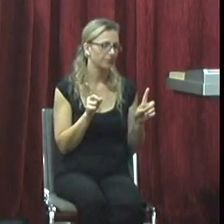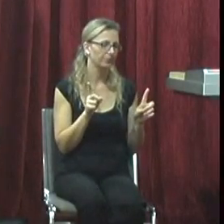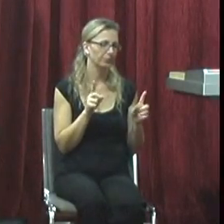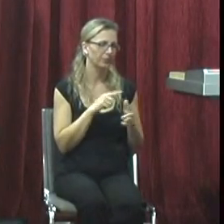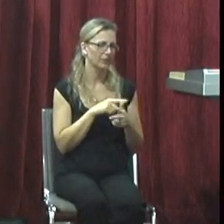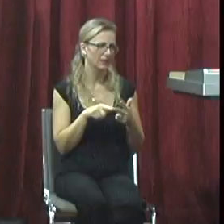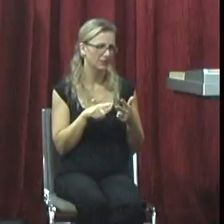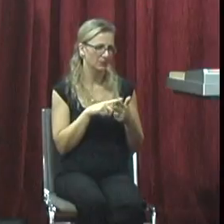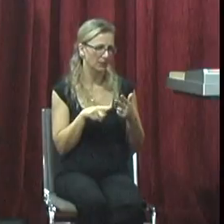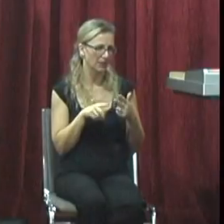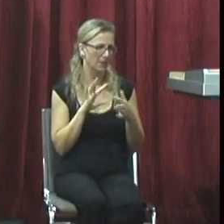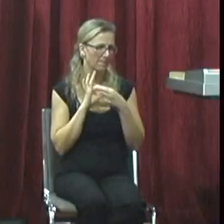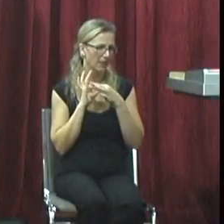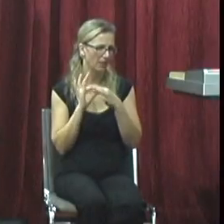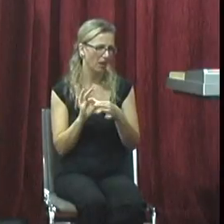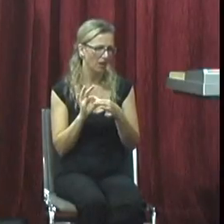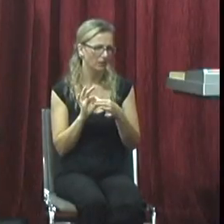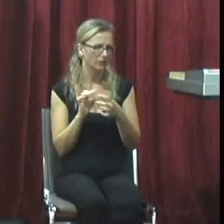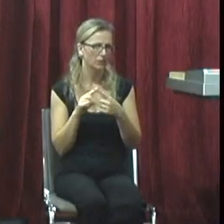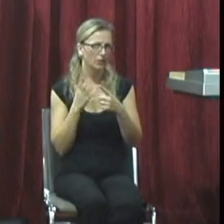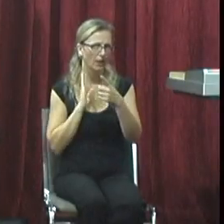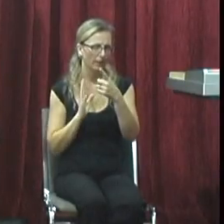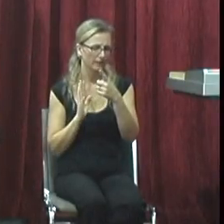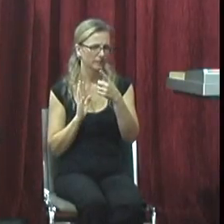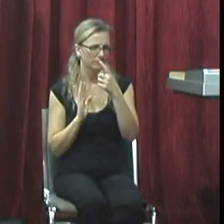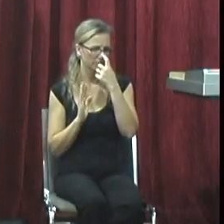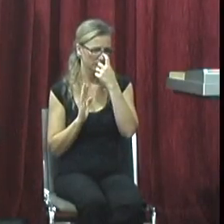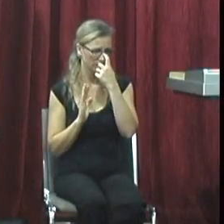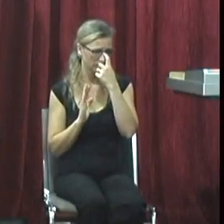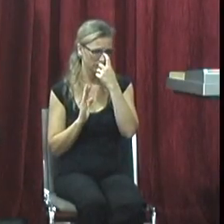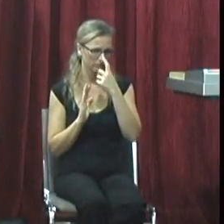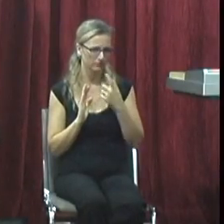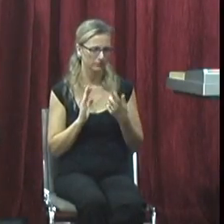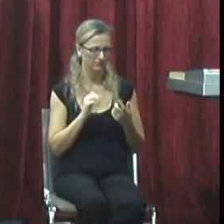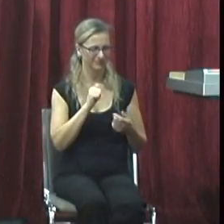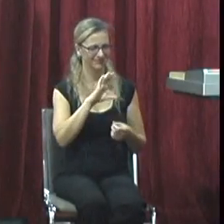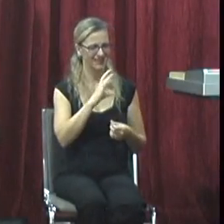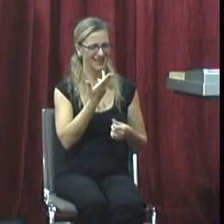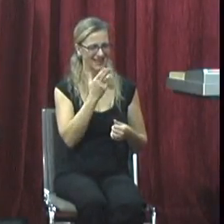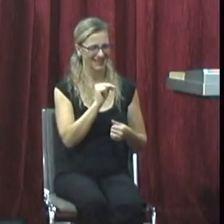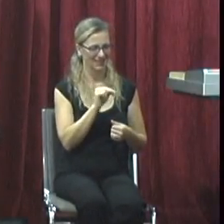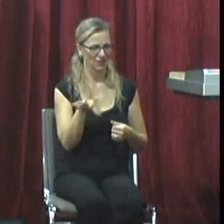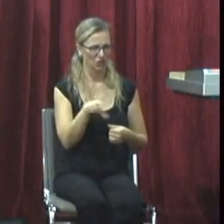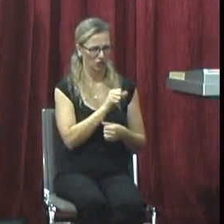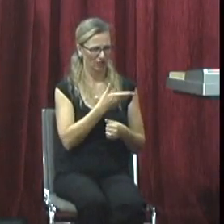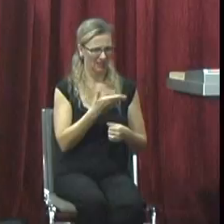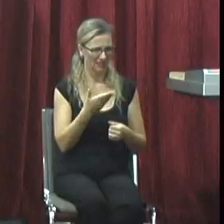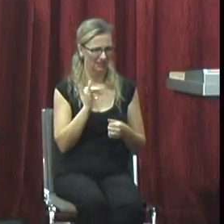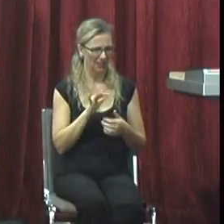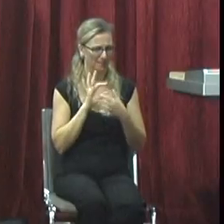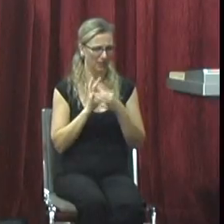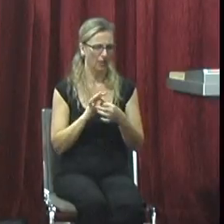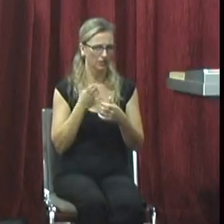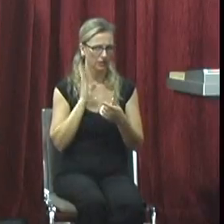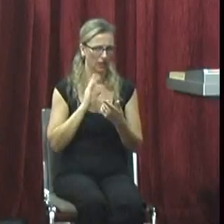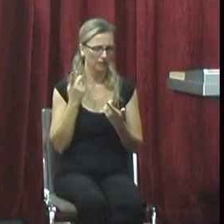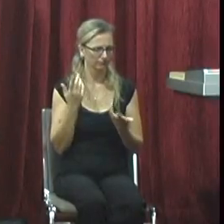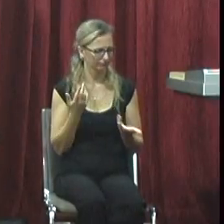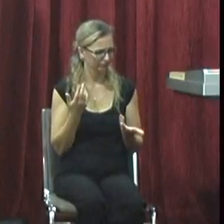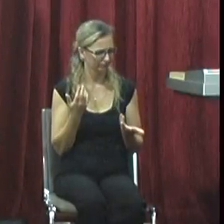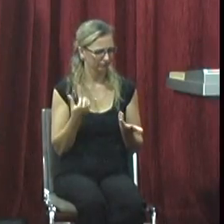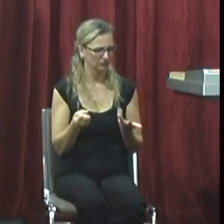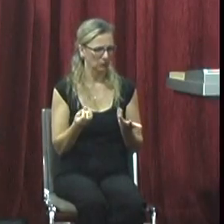these items belonged to God. Achan took things that belonged to God.